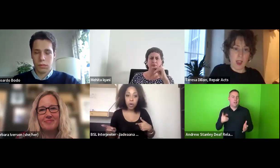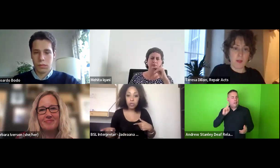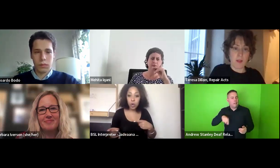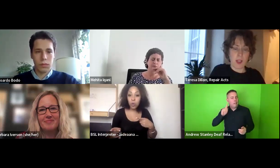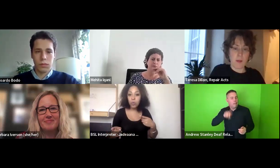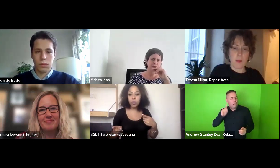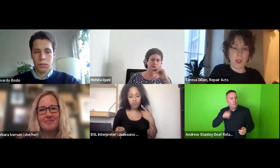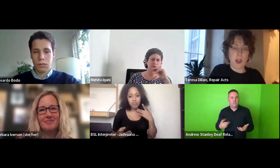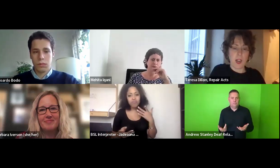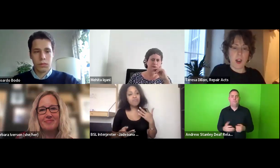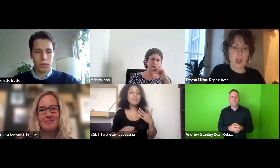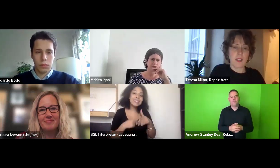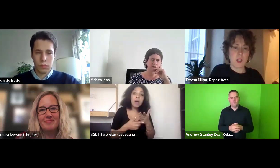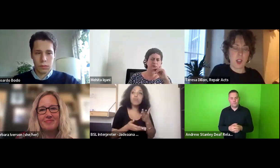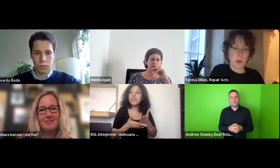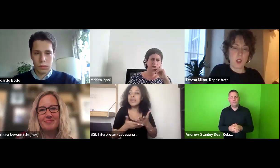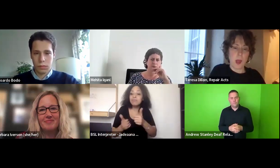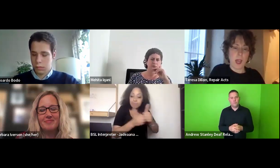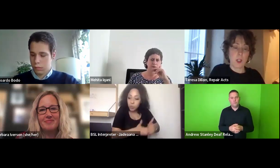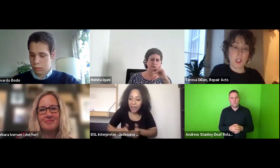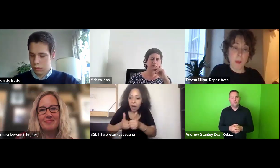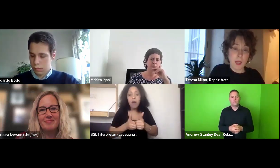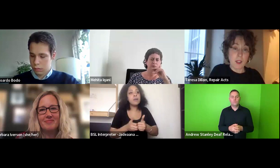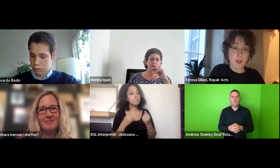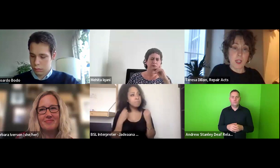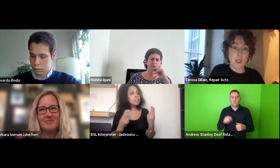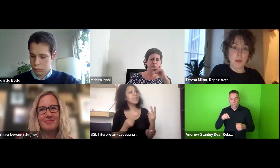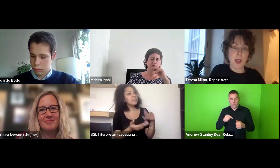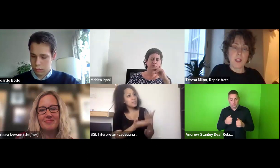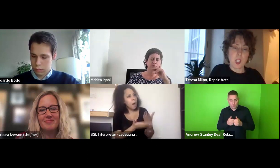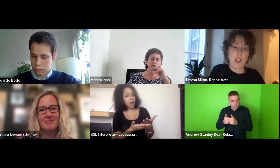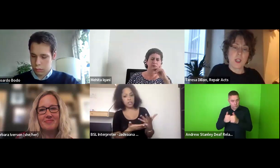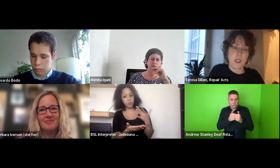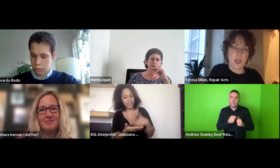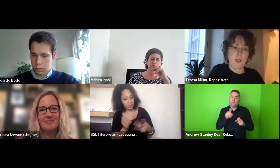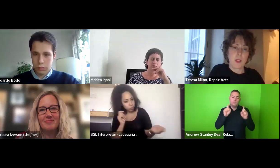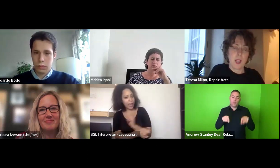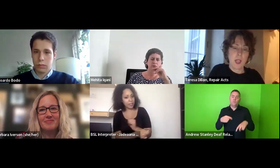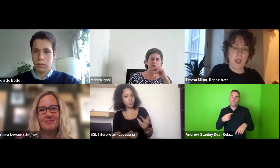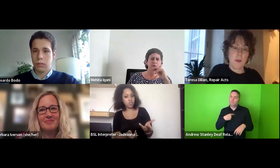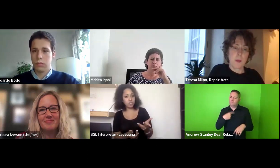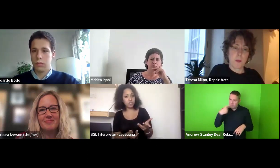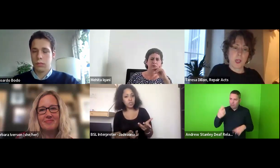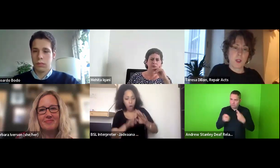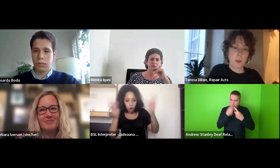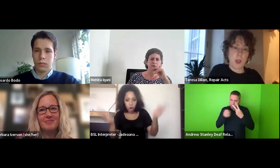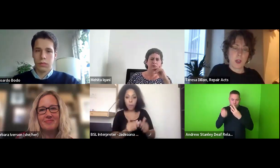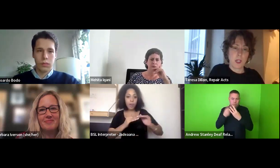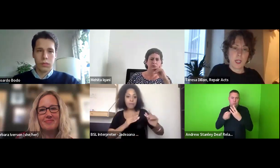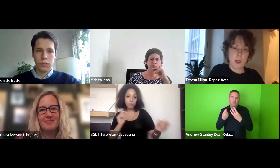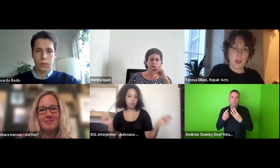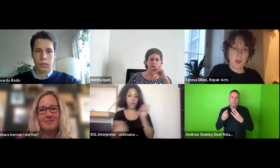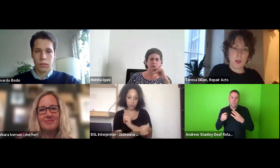we have in our hands to kind of push back, or to demand change on this level, because